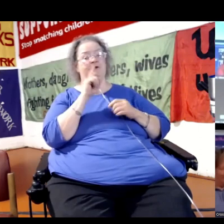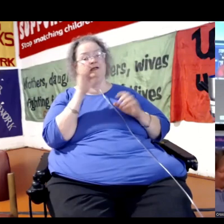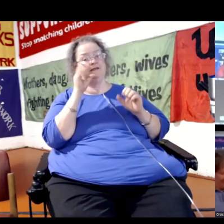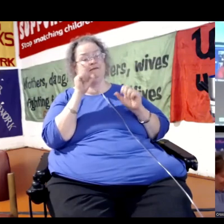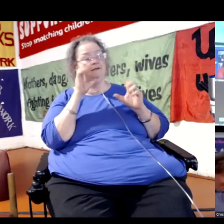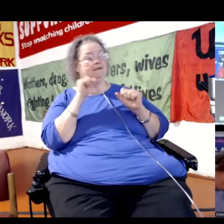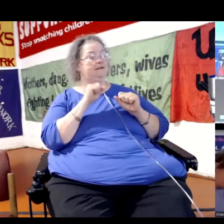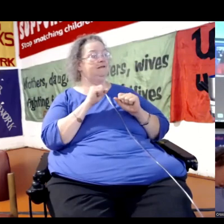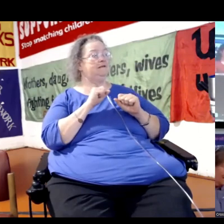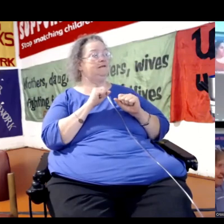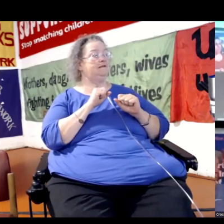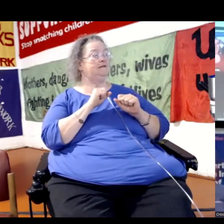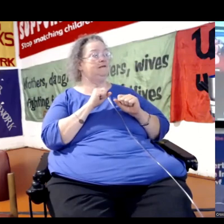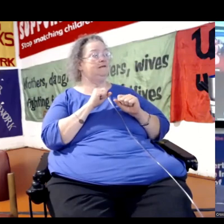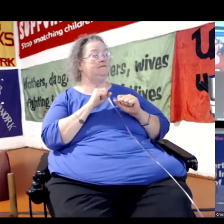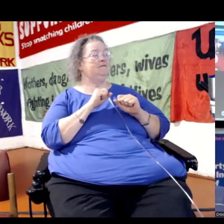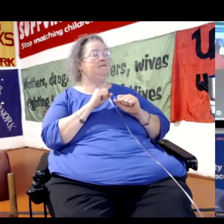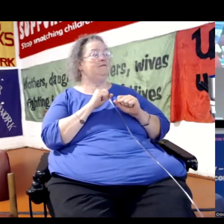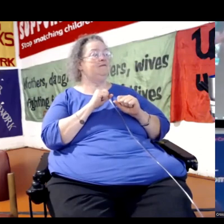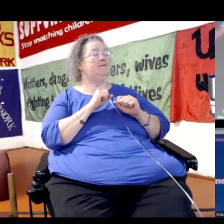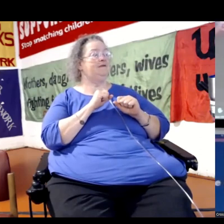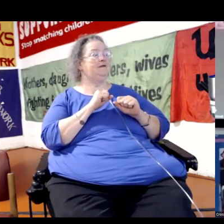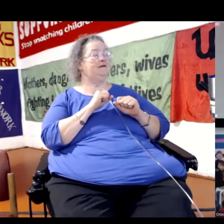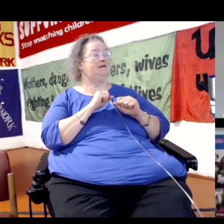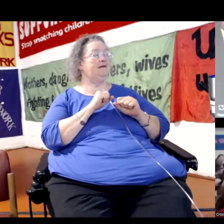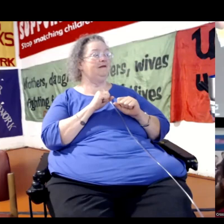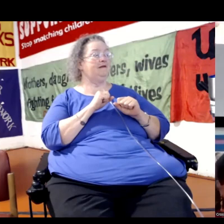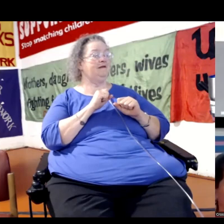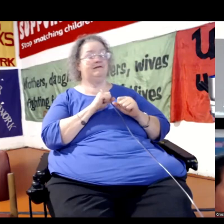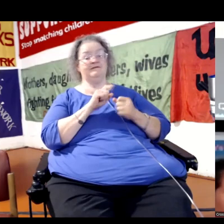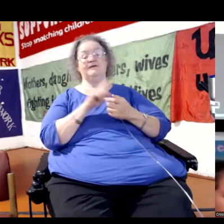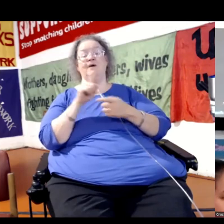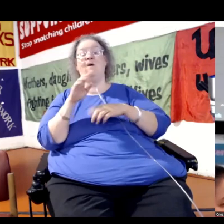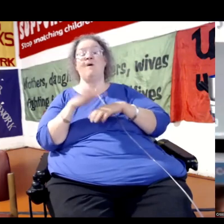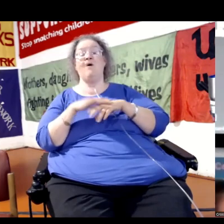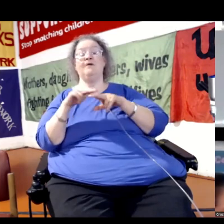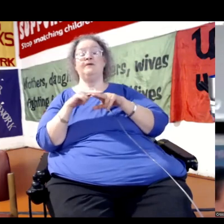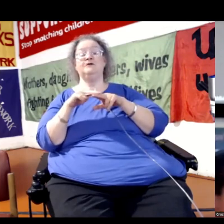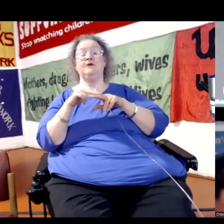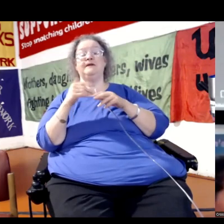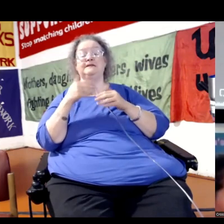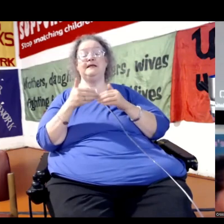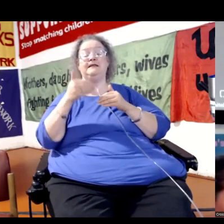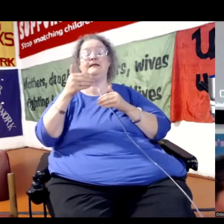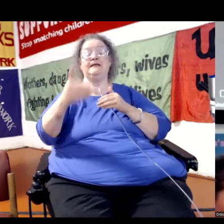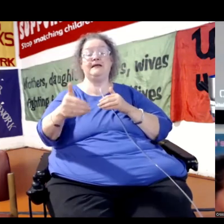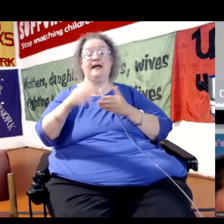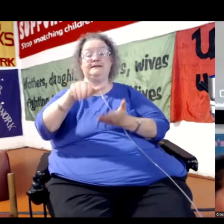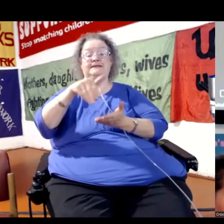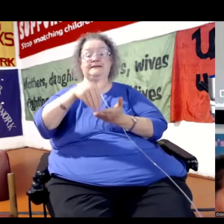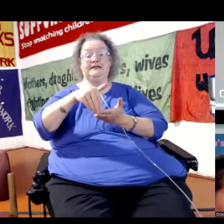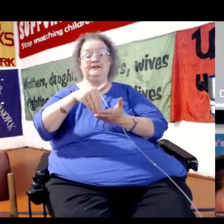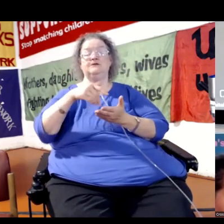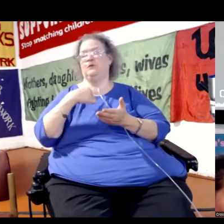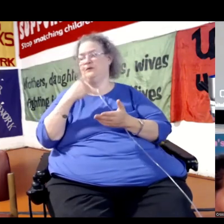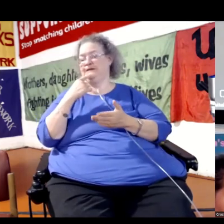I take you to next station to Thailand. And if you are on the train, we will say, next station, Thailand. Please mind the